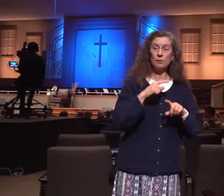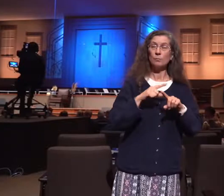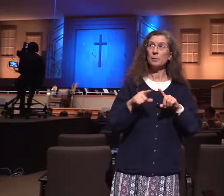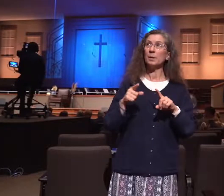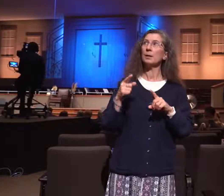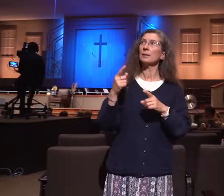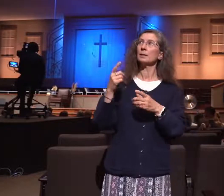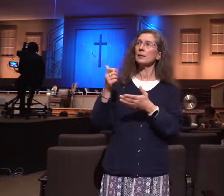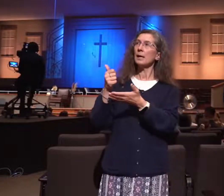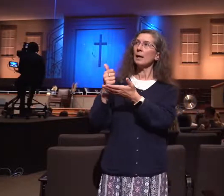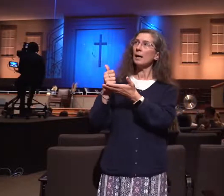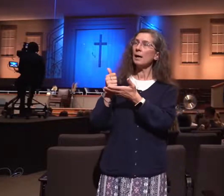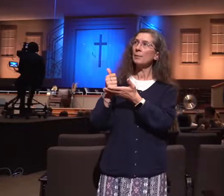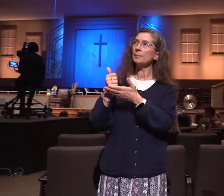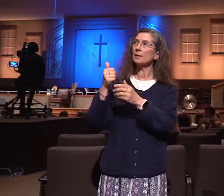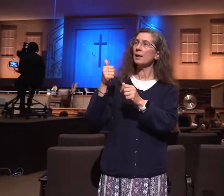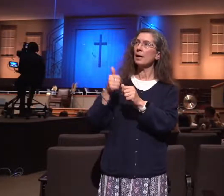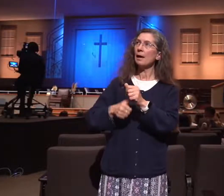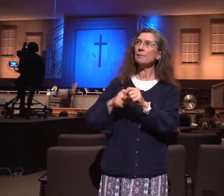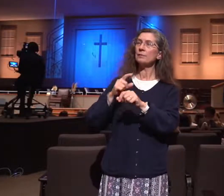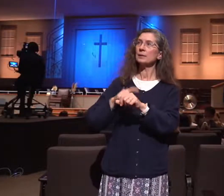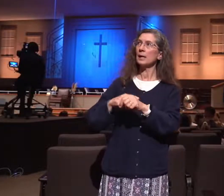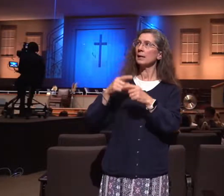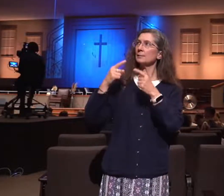time, God supplied.